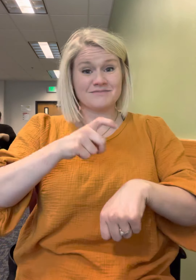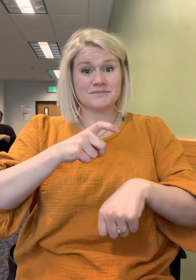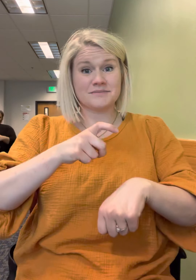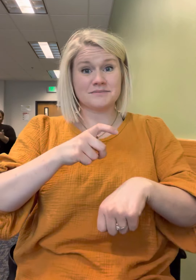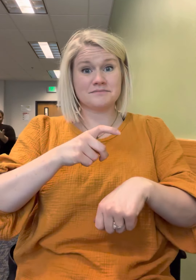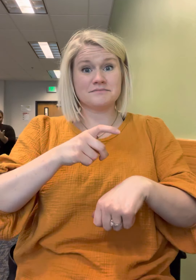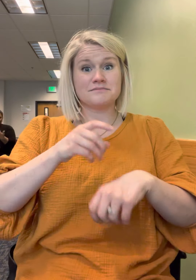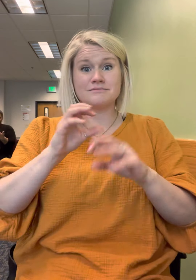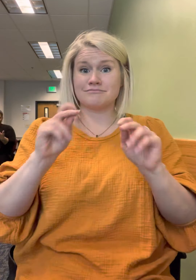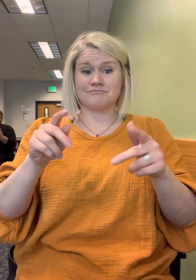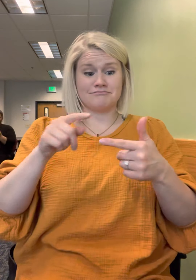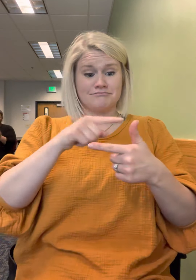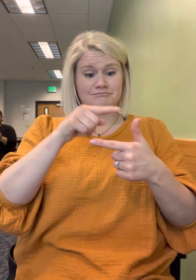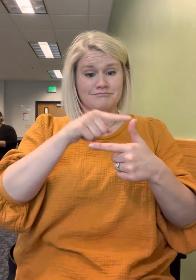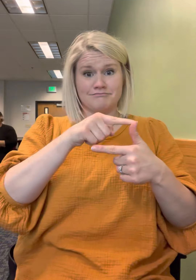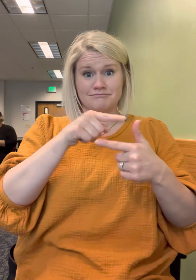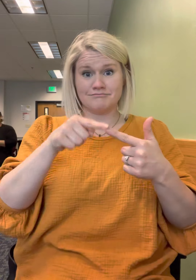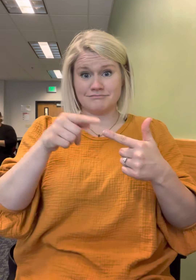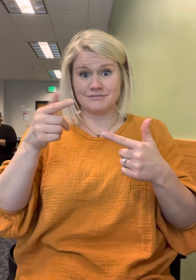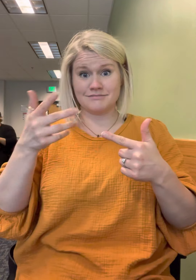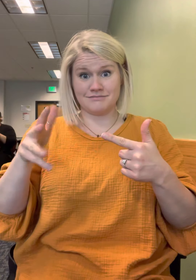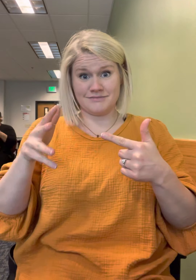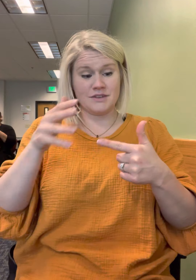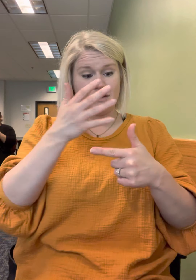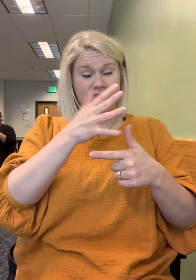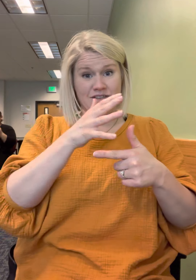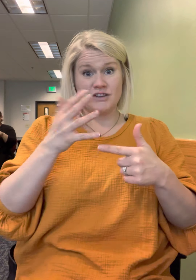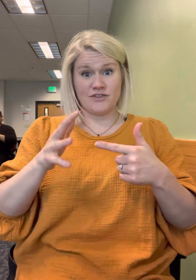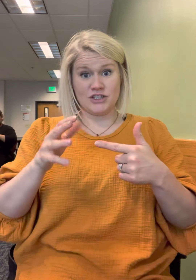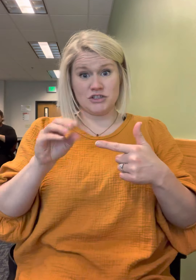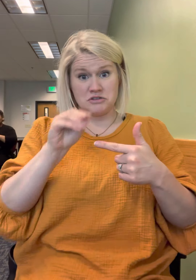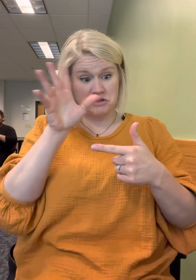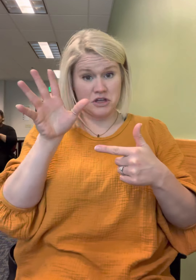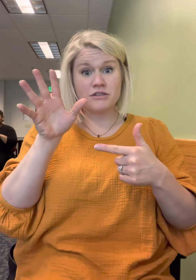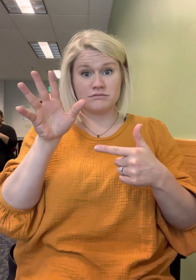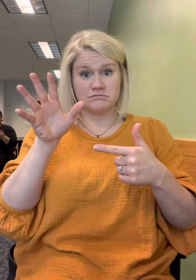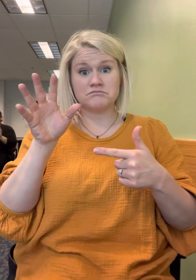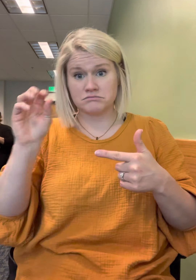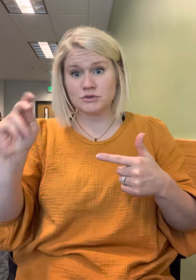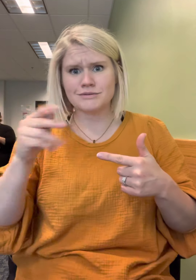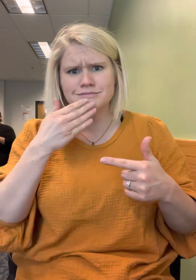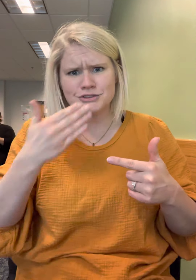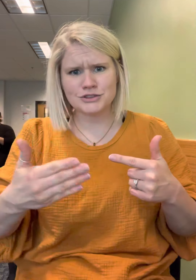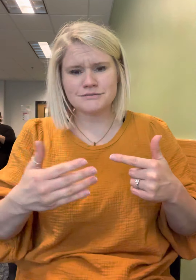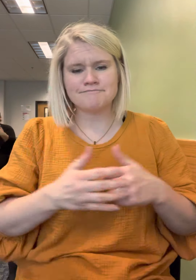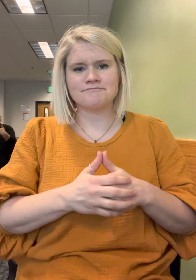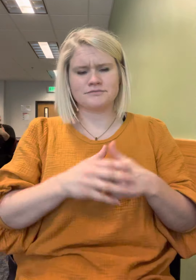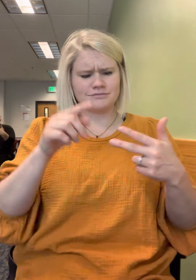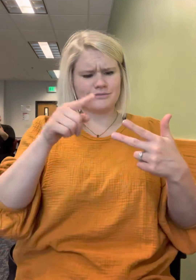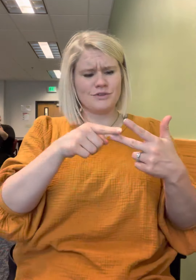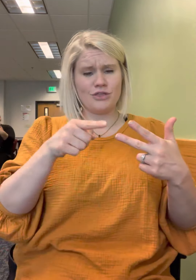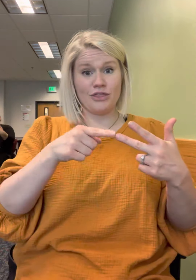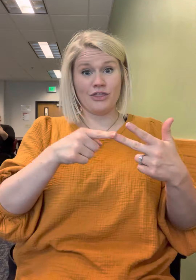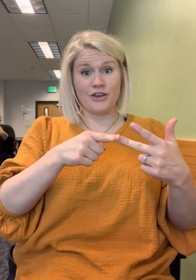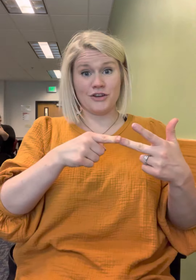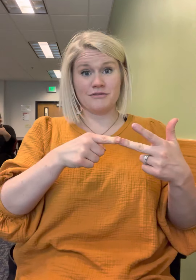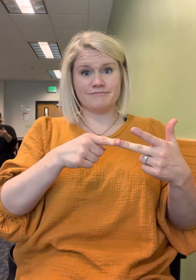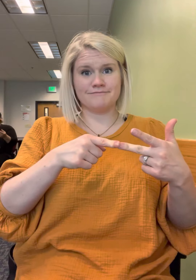Good. A third important magic rule is what you're following right now. You're paying wonderful close